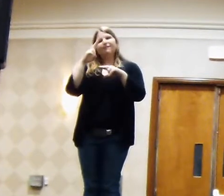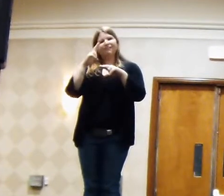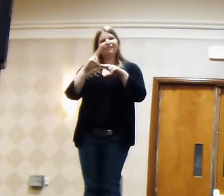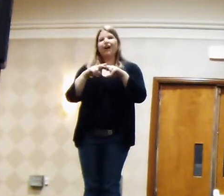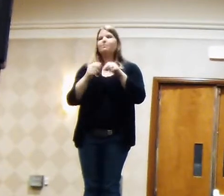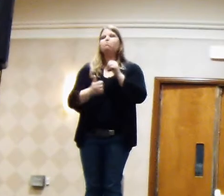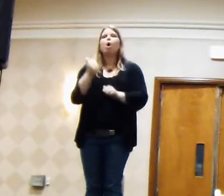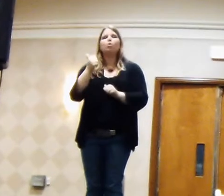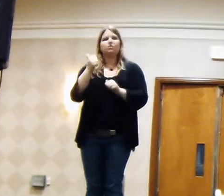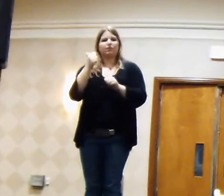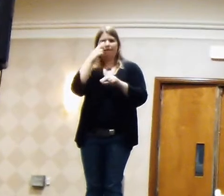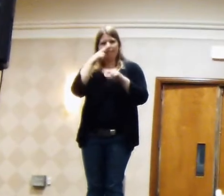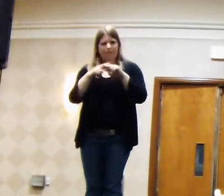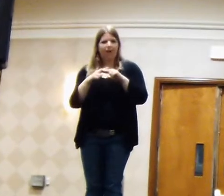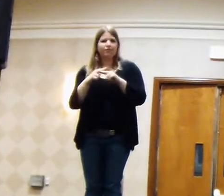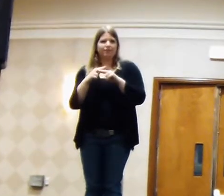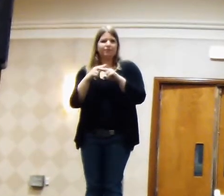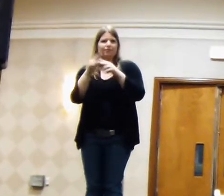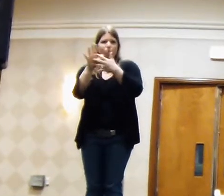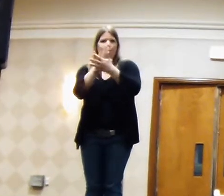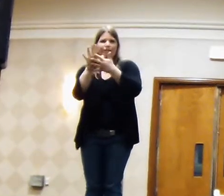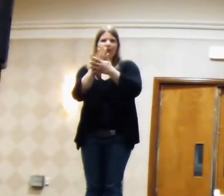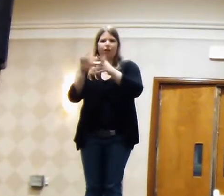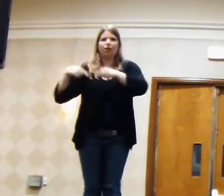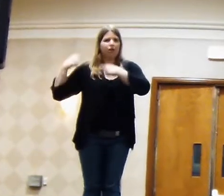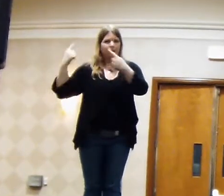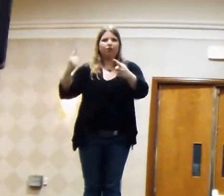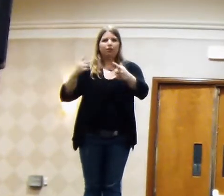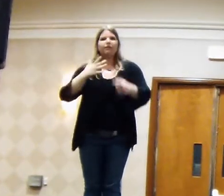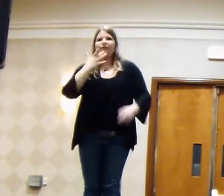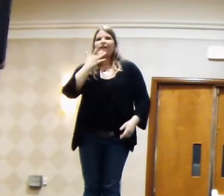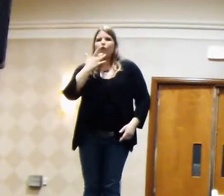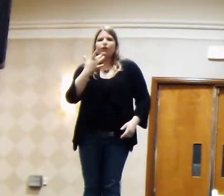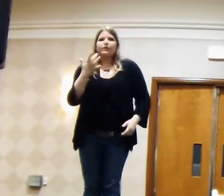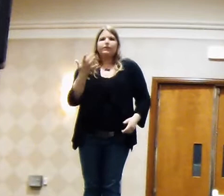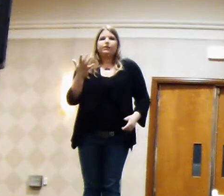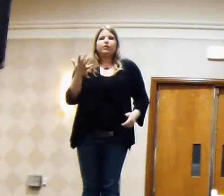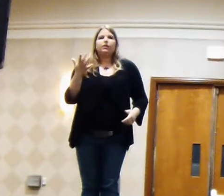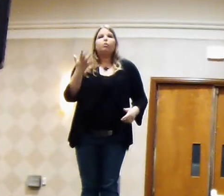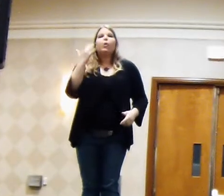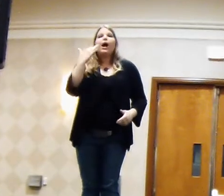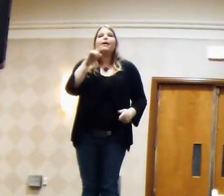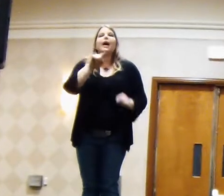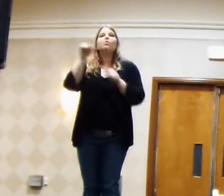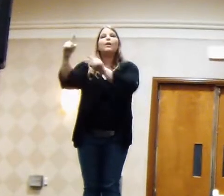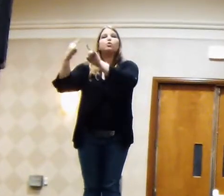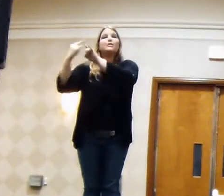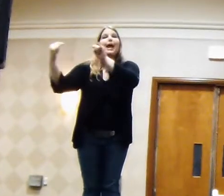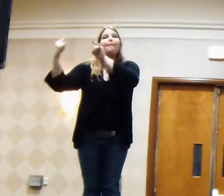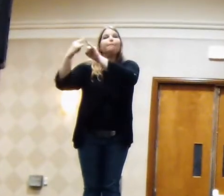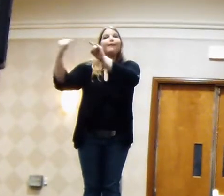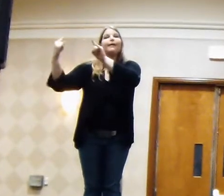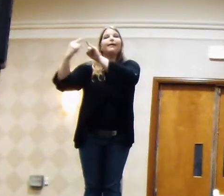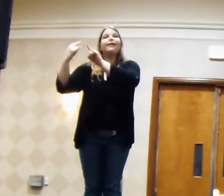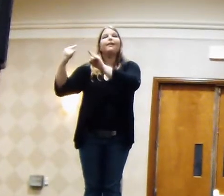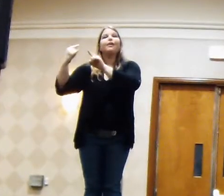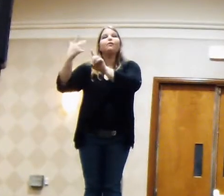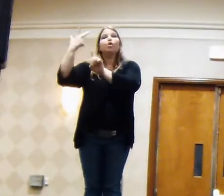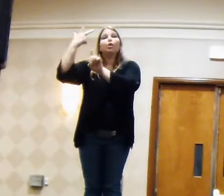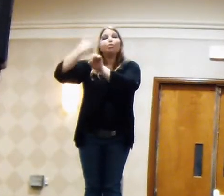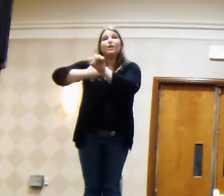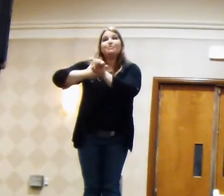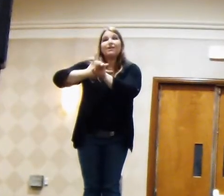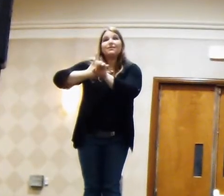movie because I got to basically go to camp for